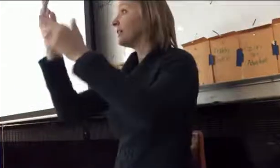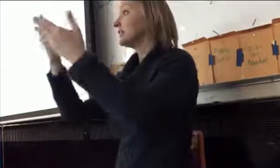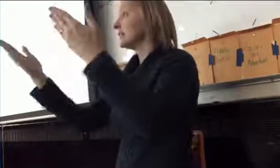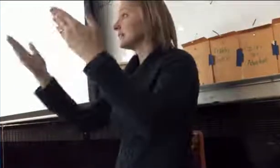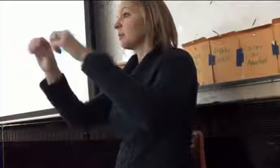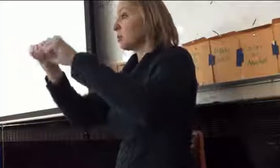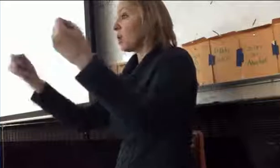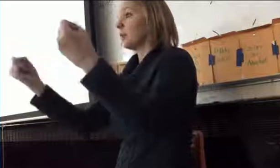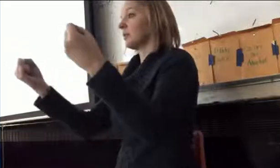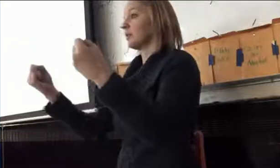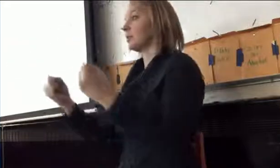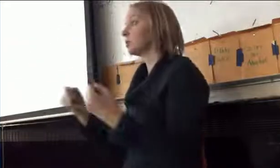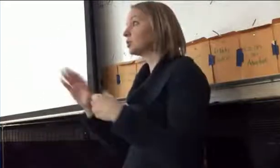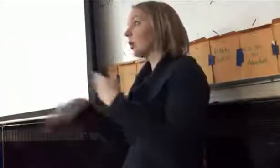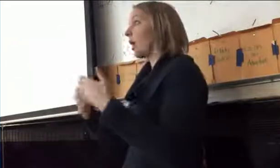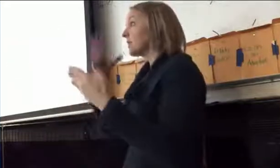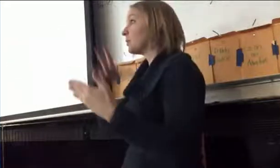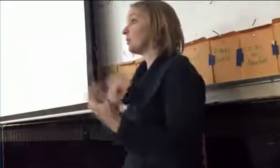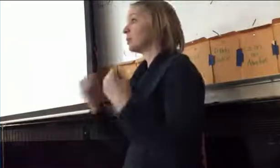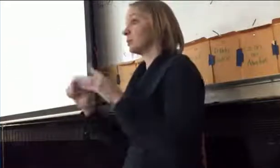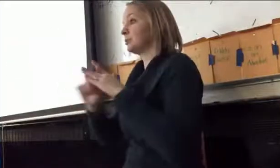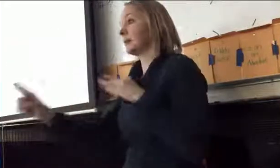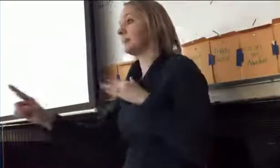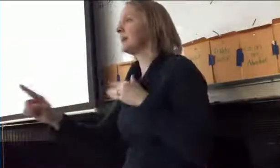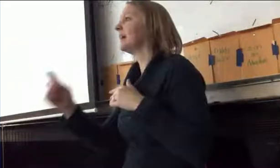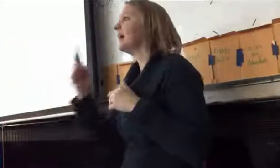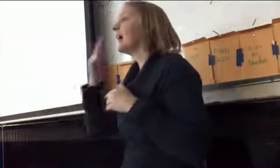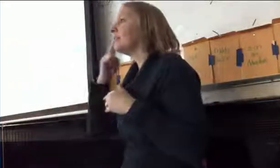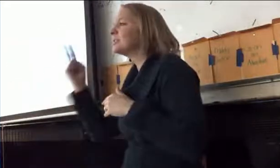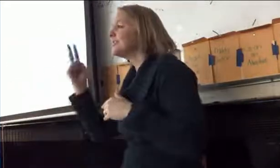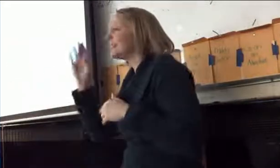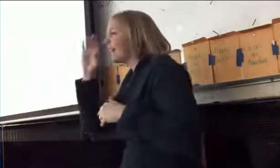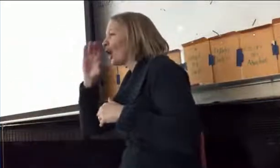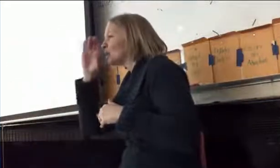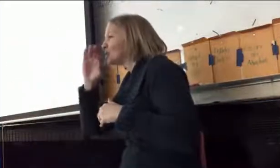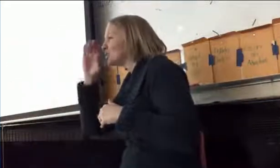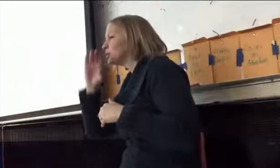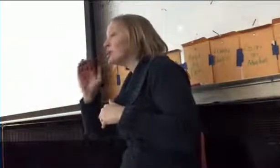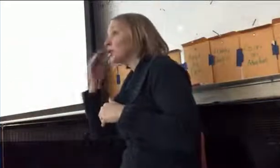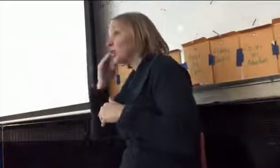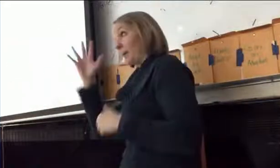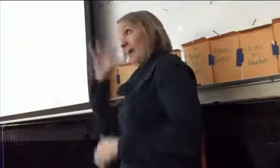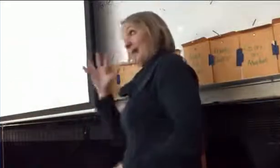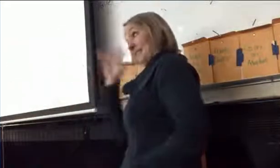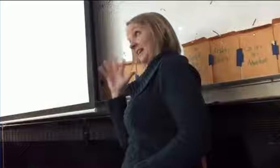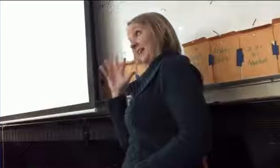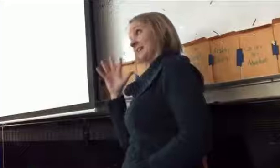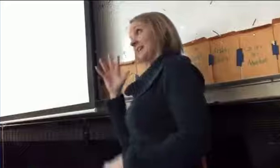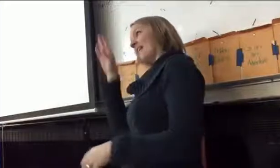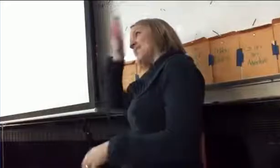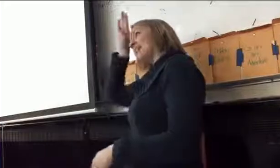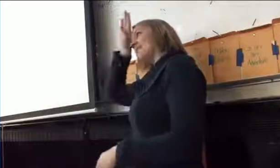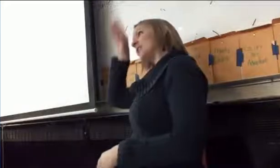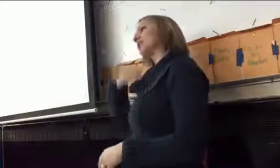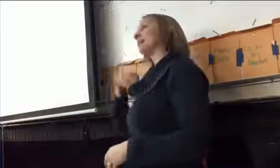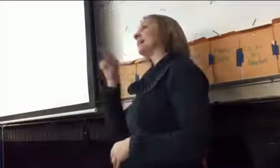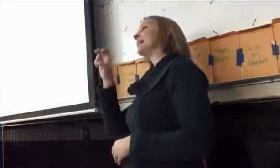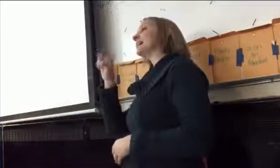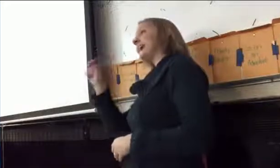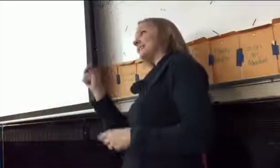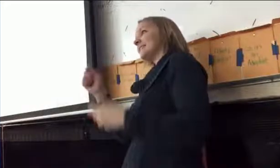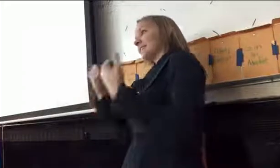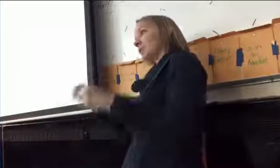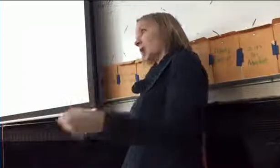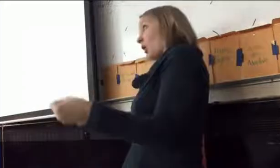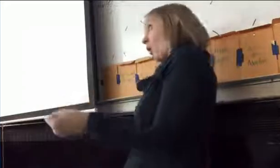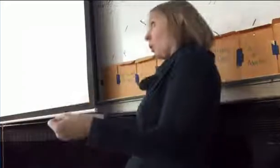to figure out how to be able to escape. And if you've ever seen a cartoon, you'll know that back in the day, firefighters had these giant nets that they would hold out and